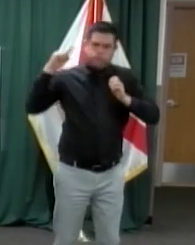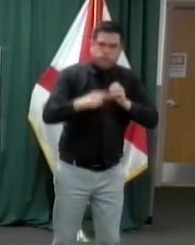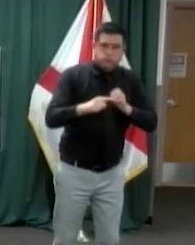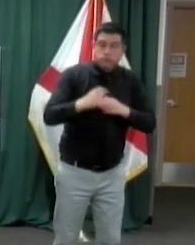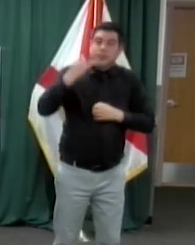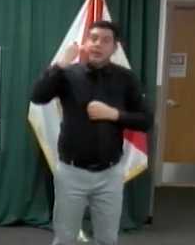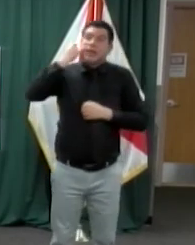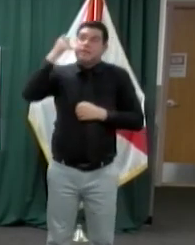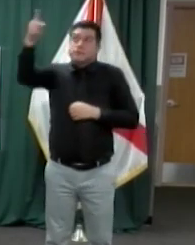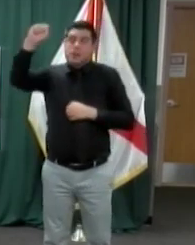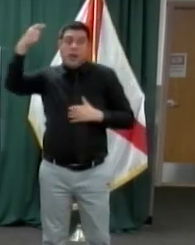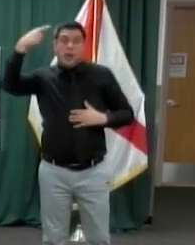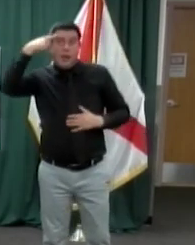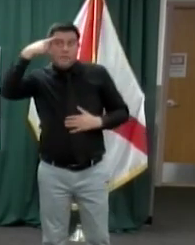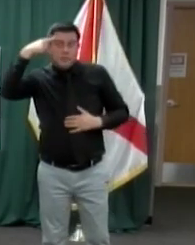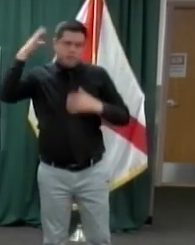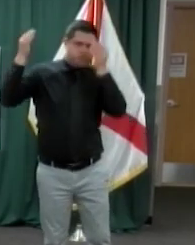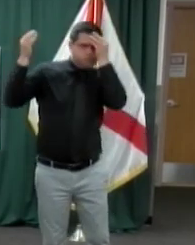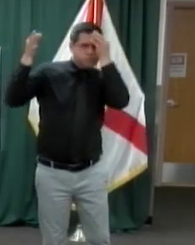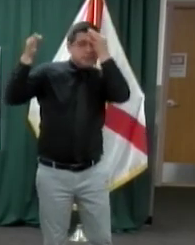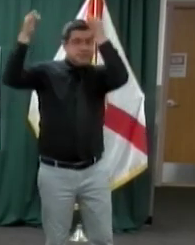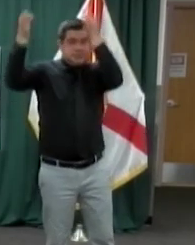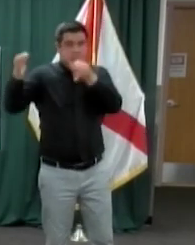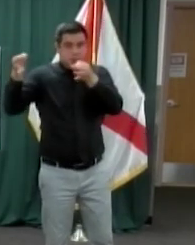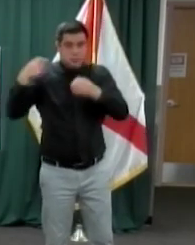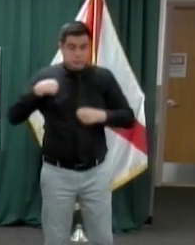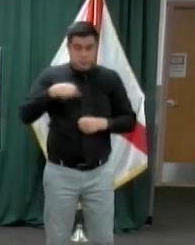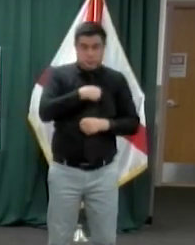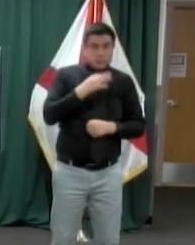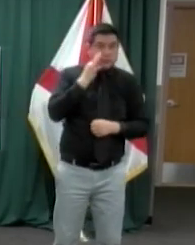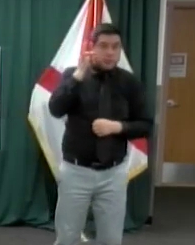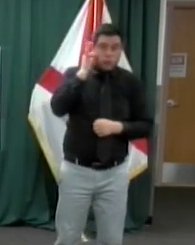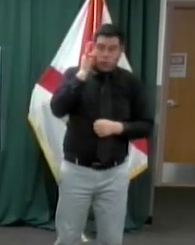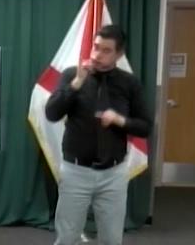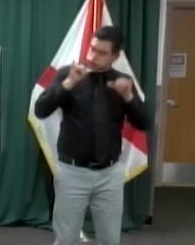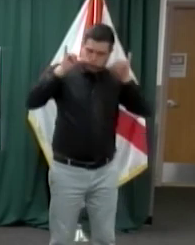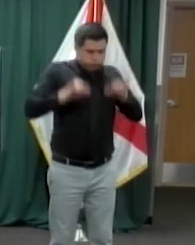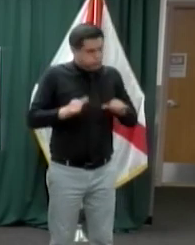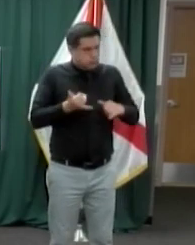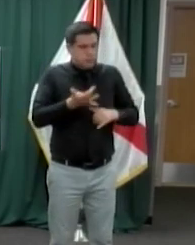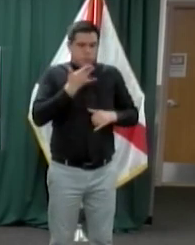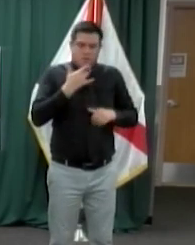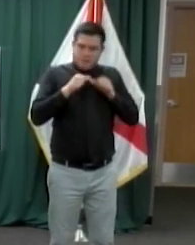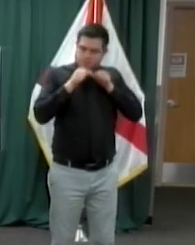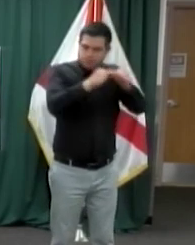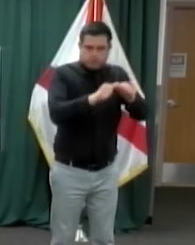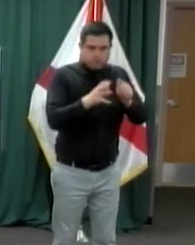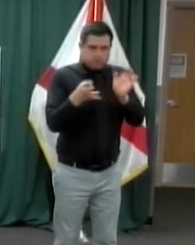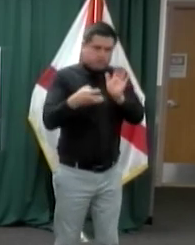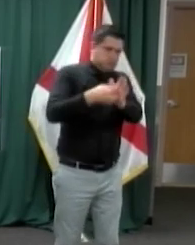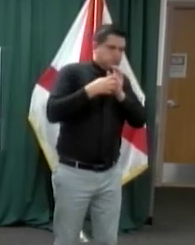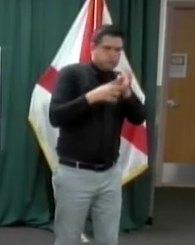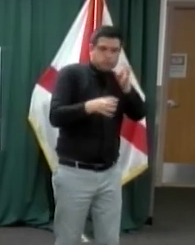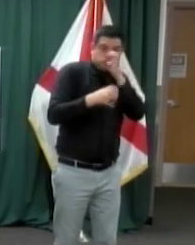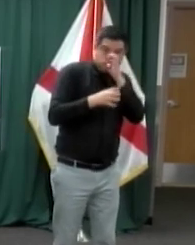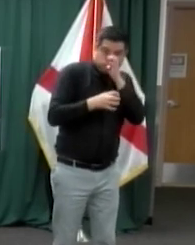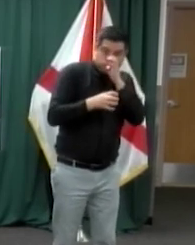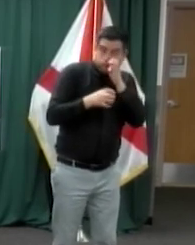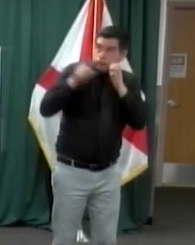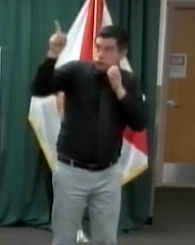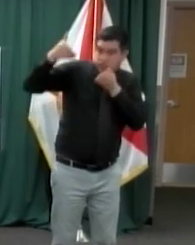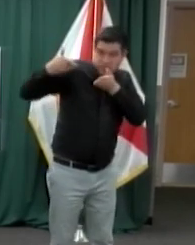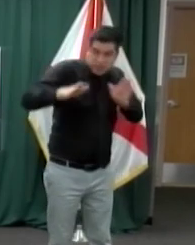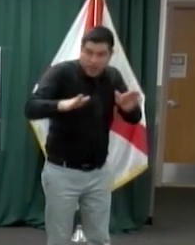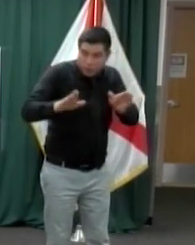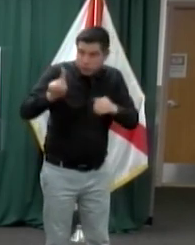the best fit for Seminole County is to maybe more restrictive, even though the state government does one thing. Correct, absolutely. First and foremost,